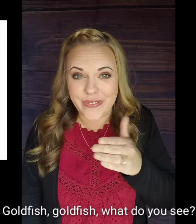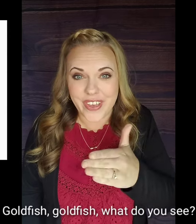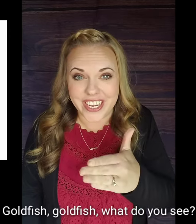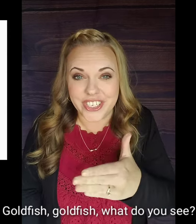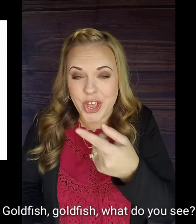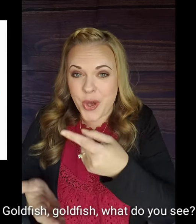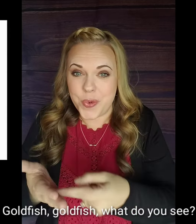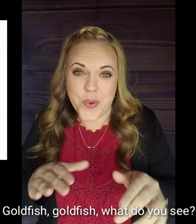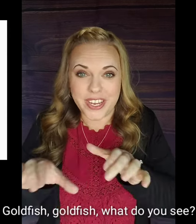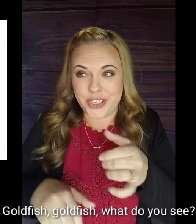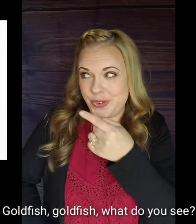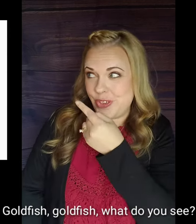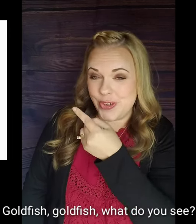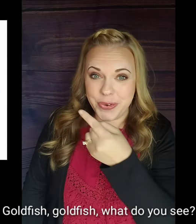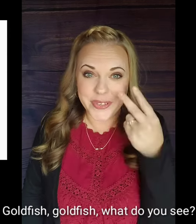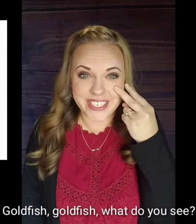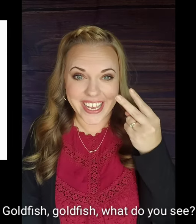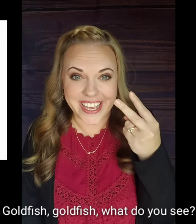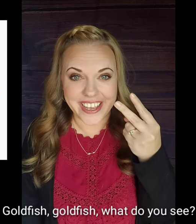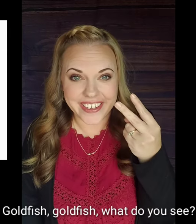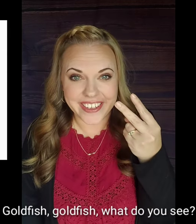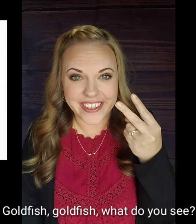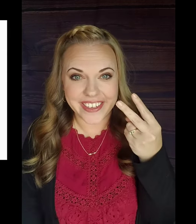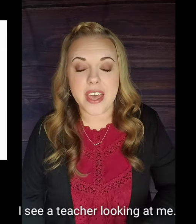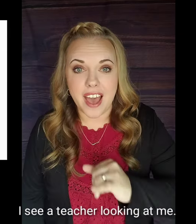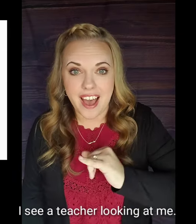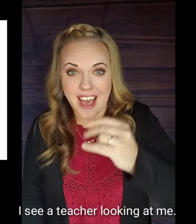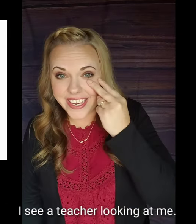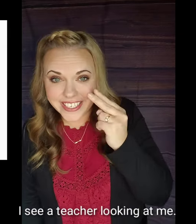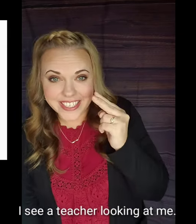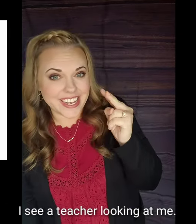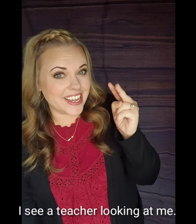Goldfish, what do you see? I see